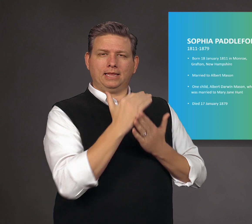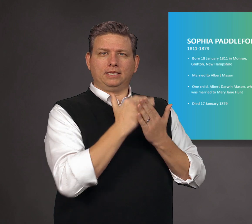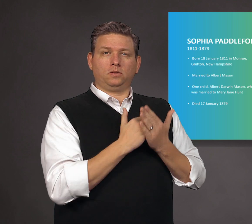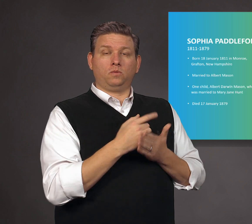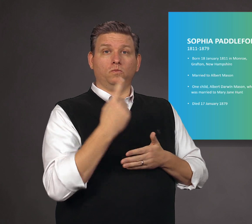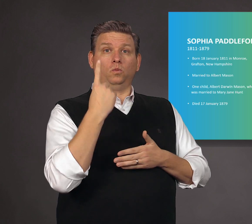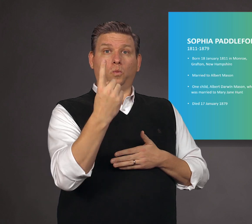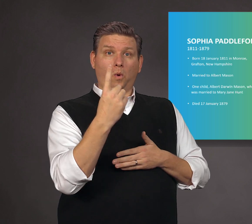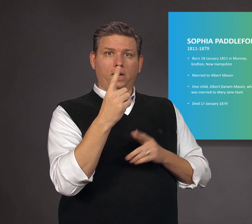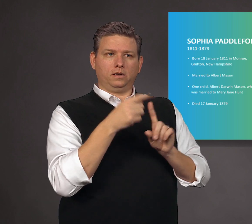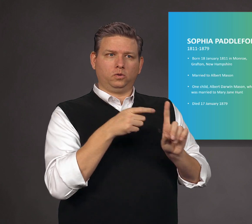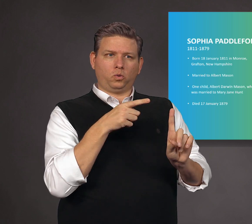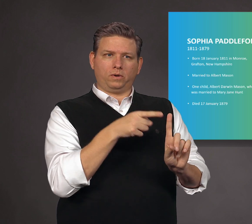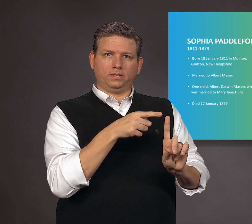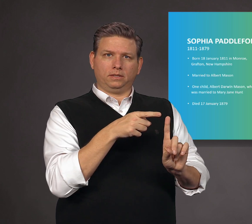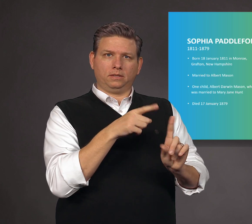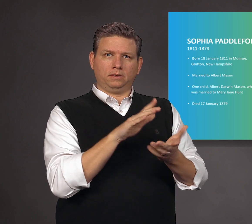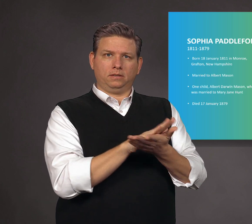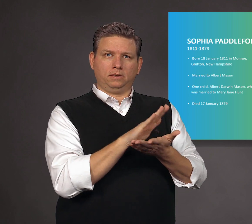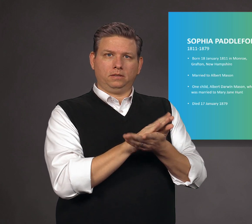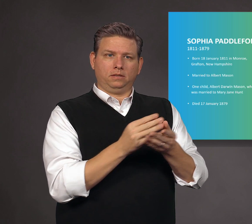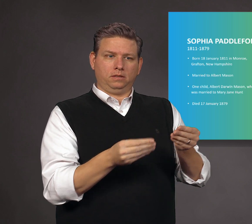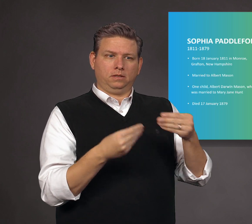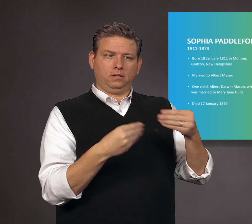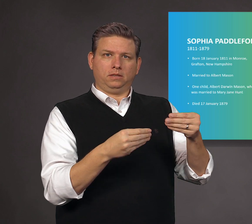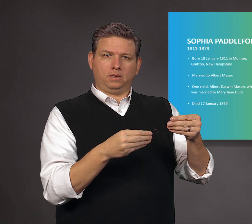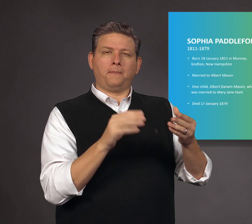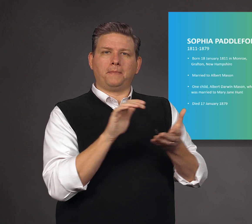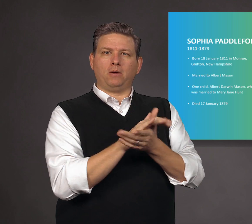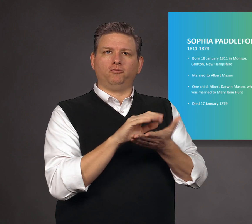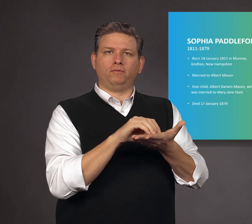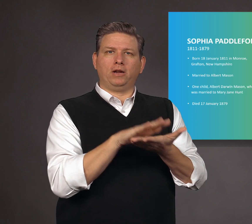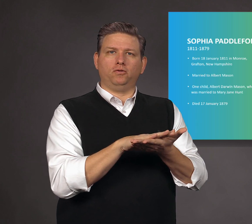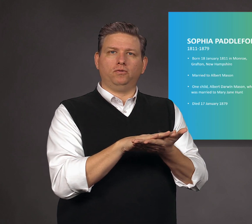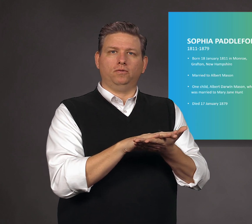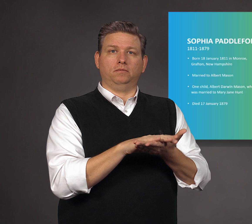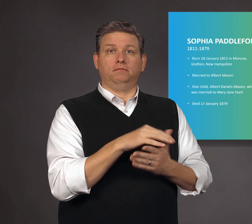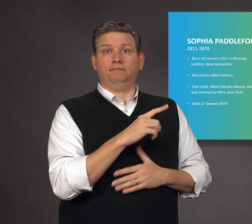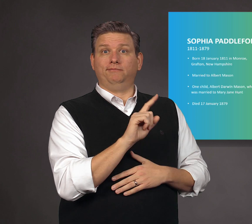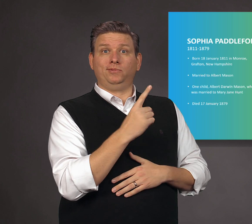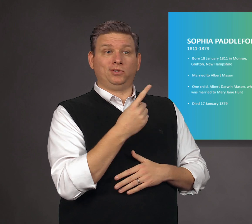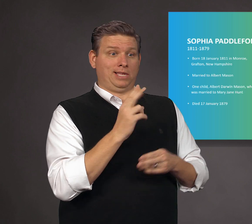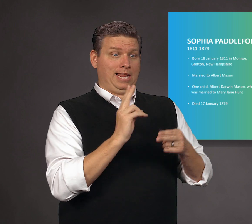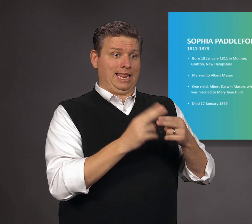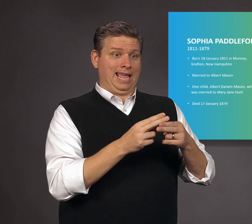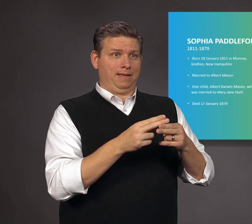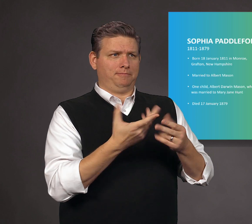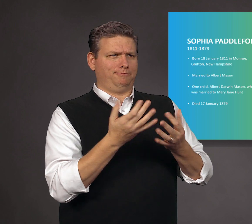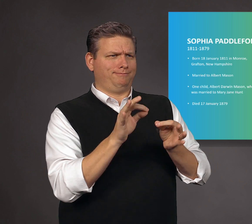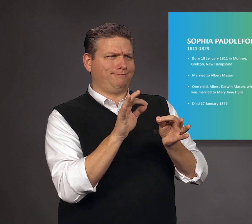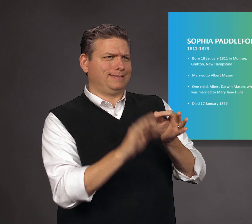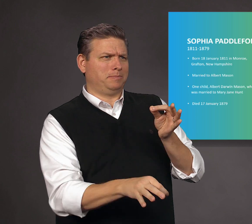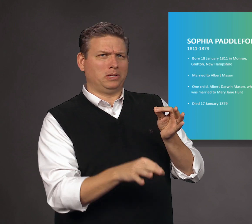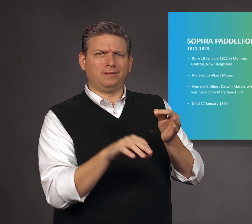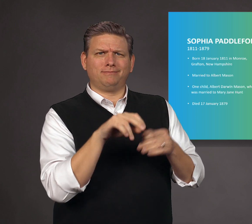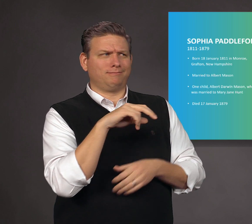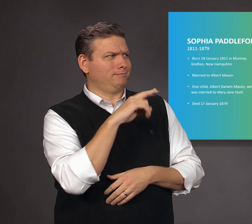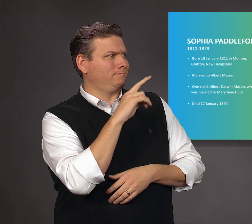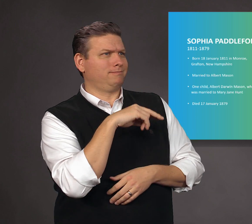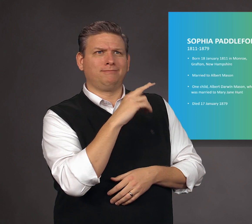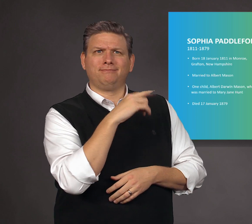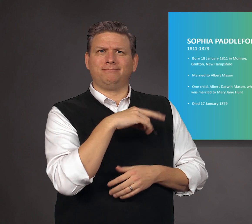a marriage record, attached. Sophia Paddleford was simply a name on a page with few details known about her